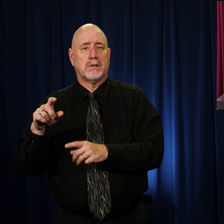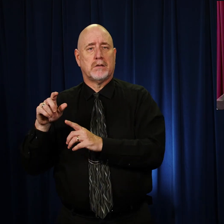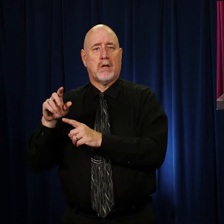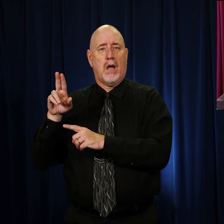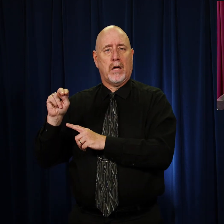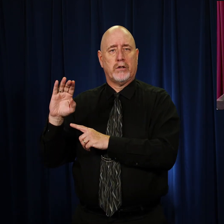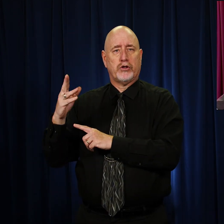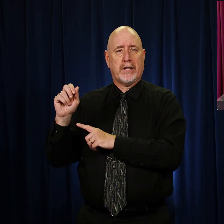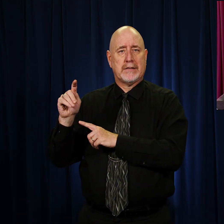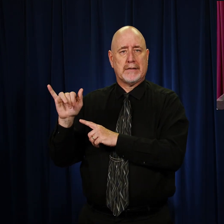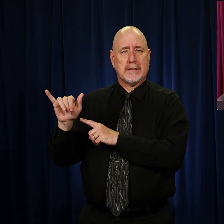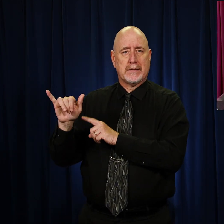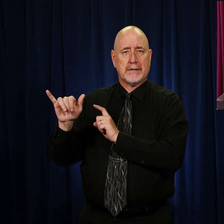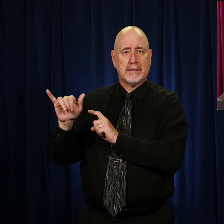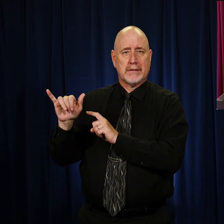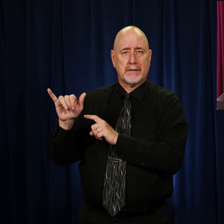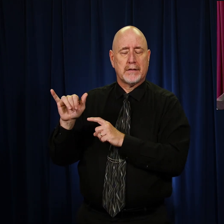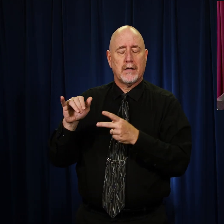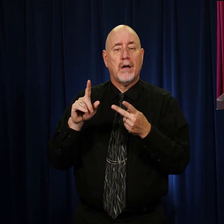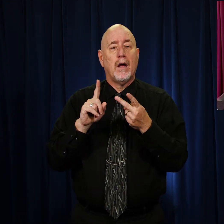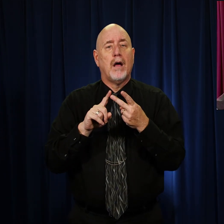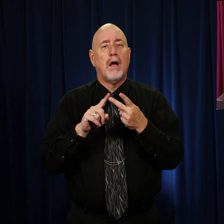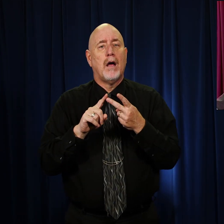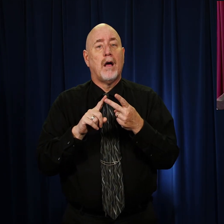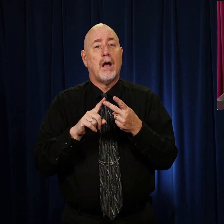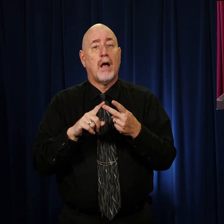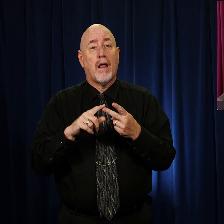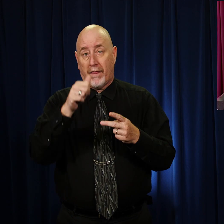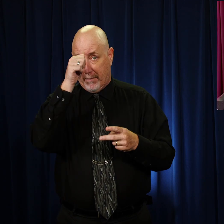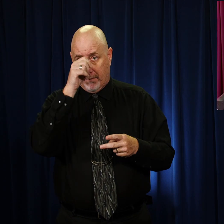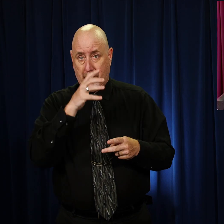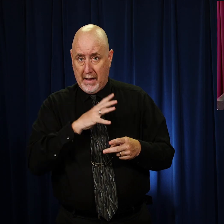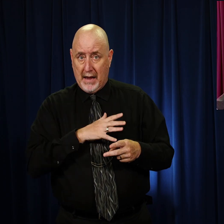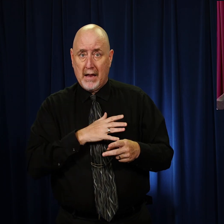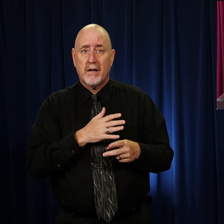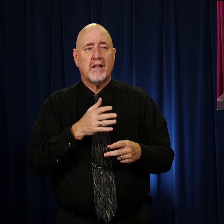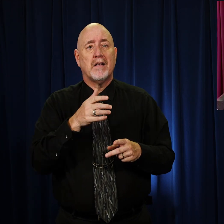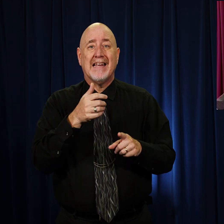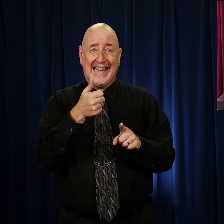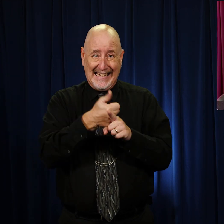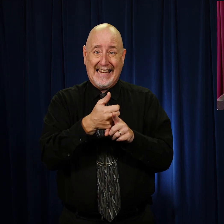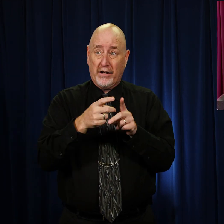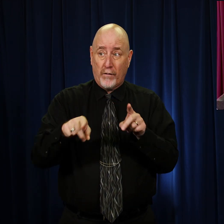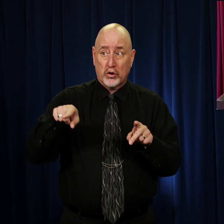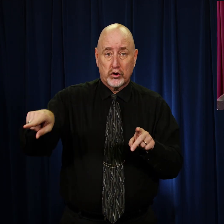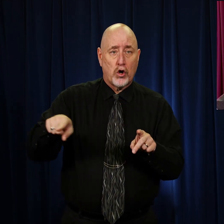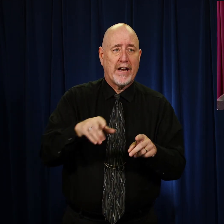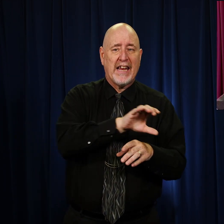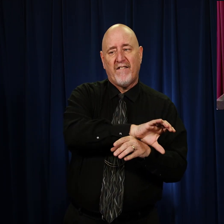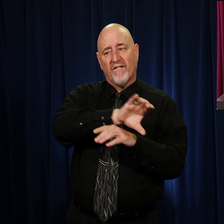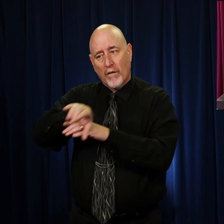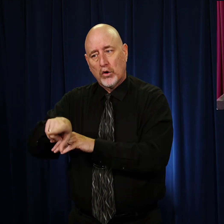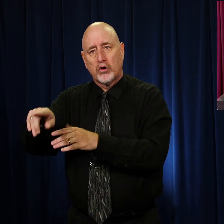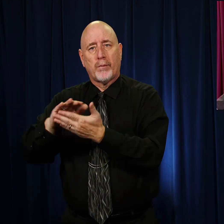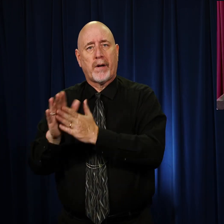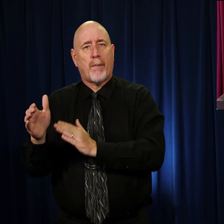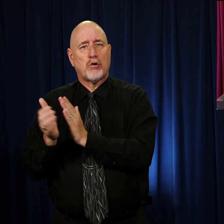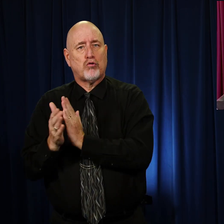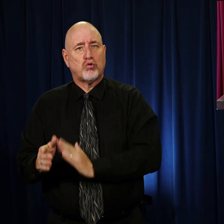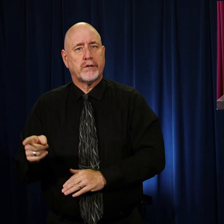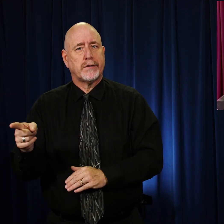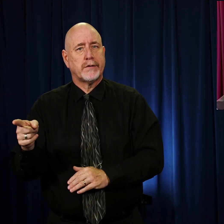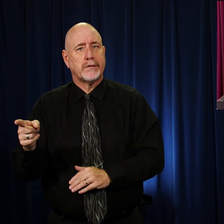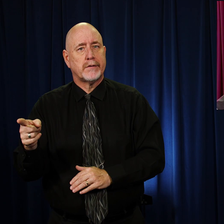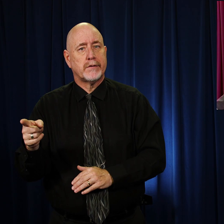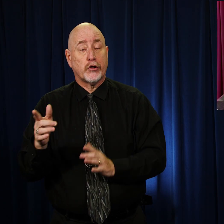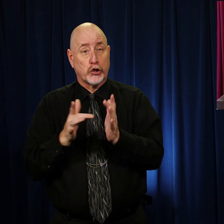unchastity. Not only that, but the man may very well force the woman into an adulterous situation.